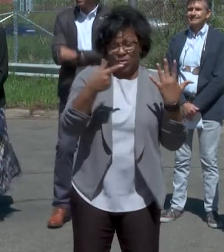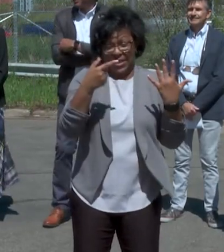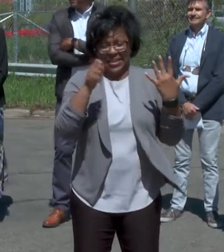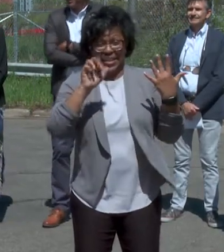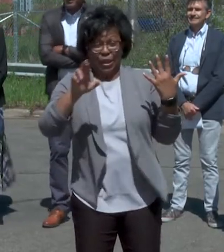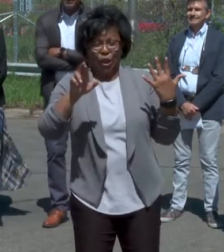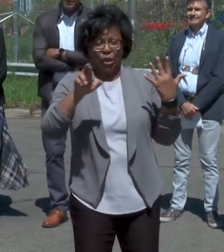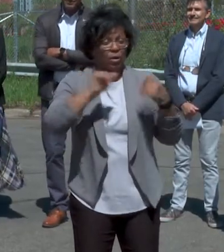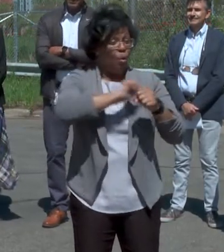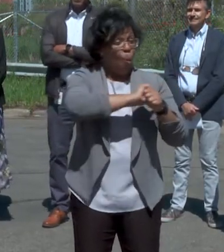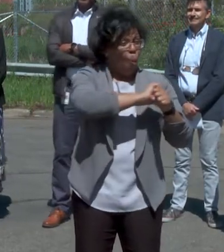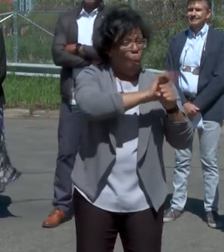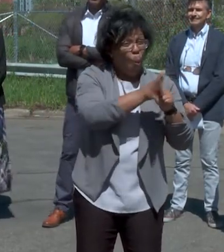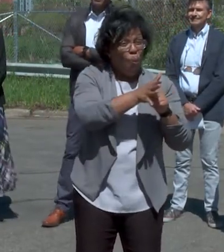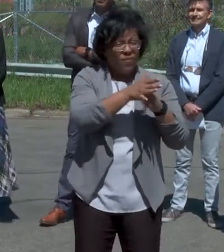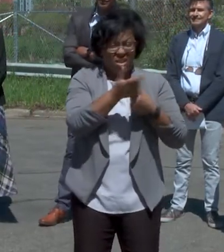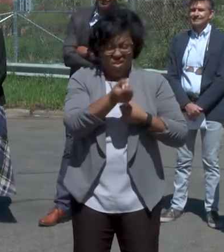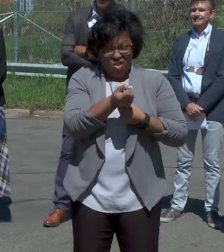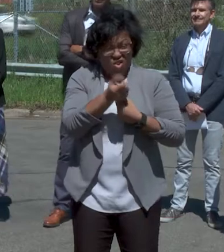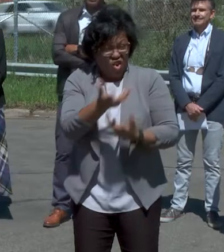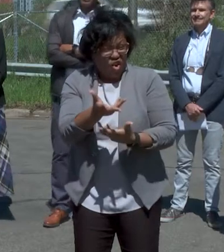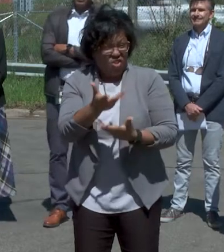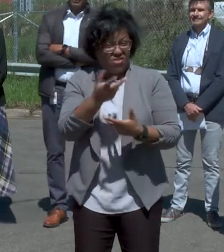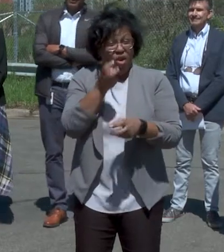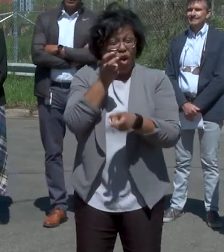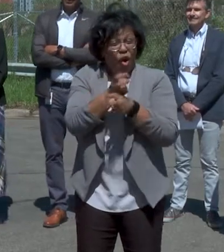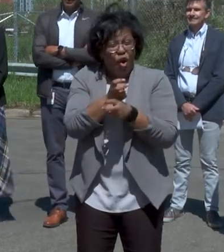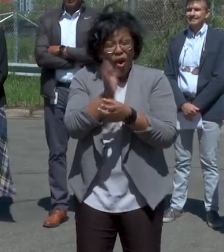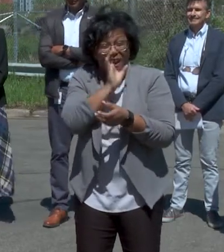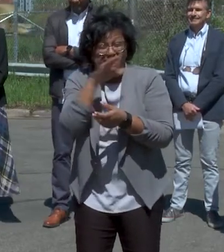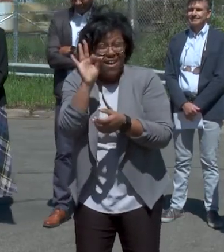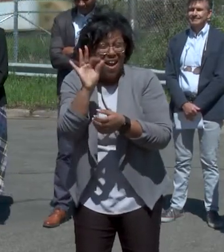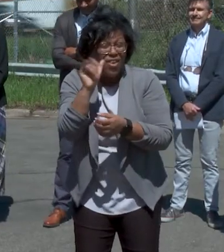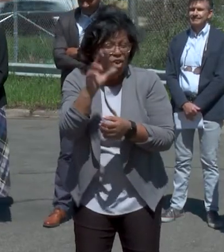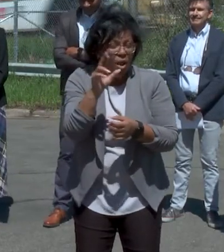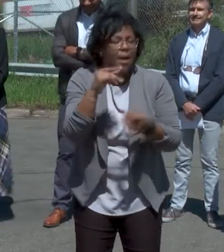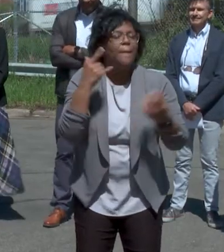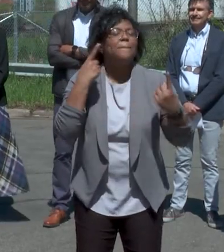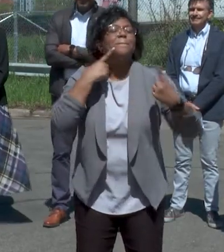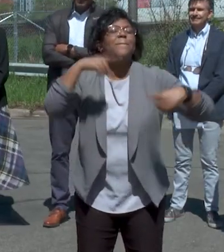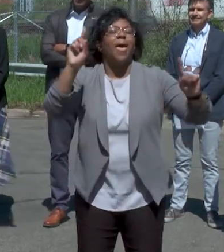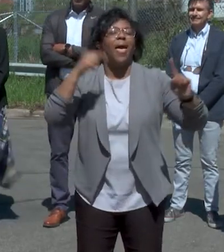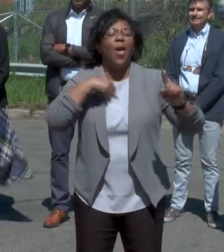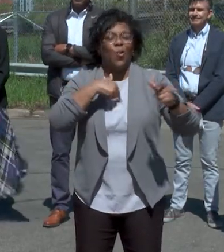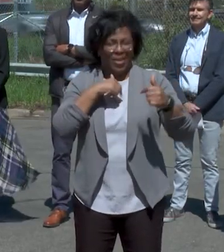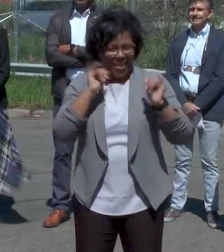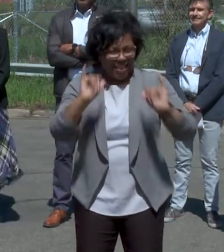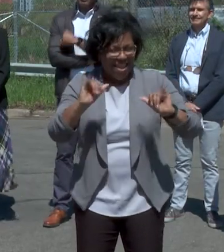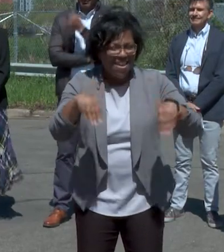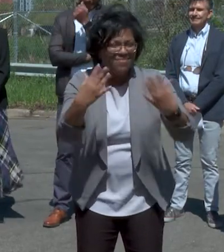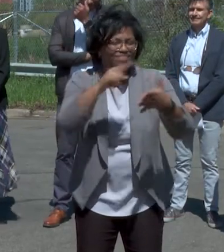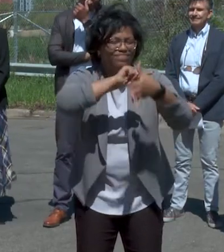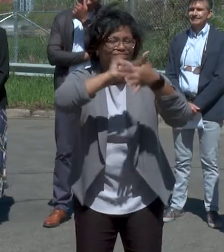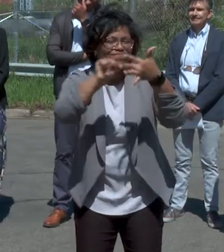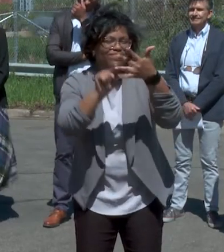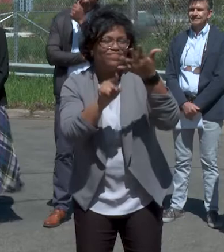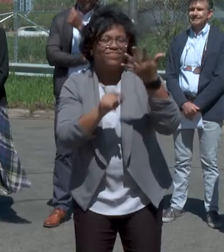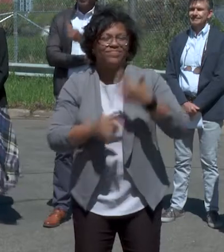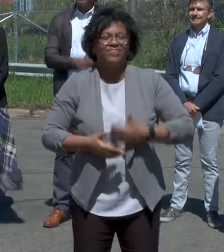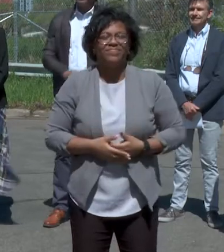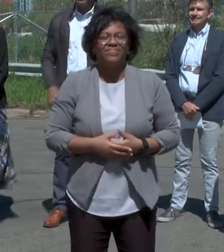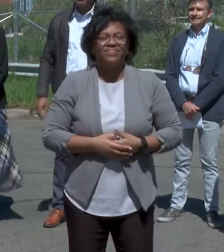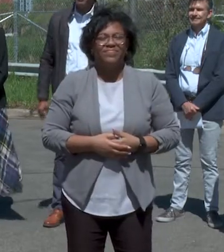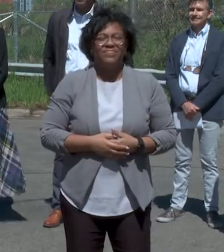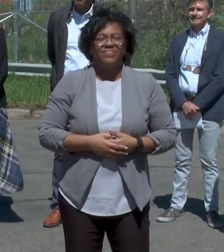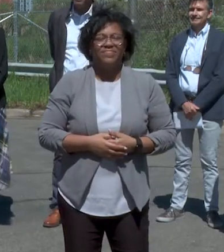chain limitations. Going forward, our transition to using more clean energy is guided by